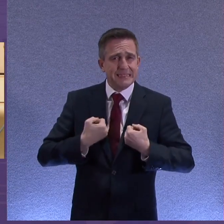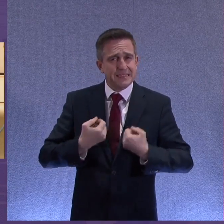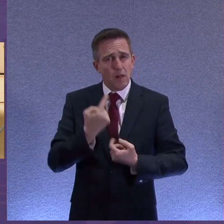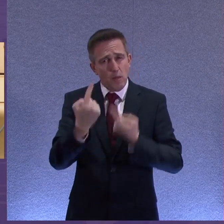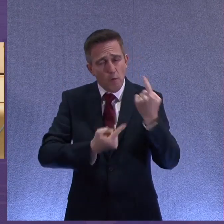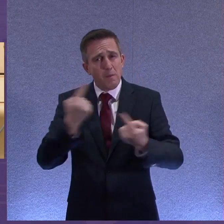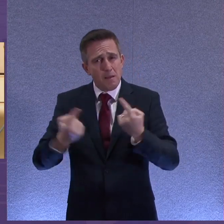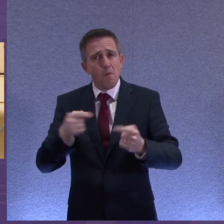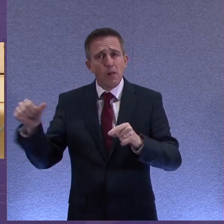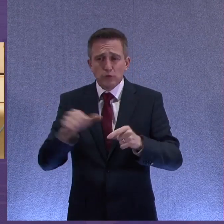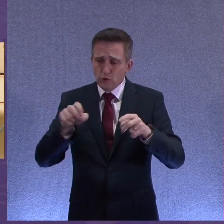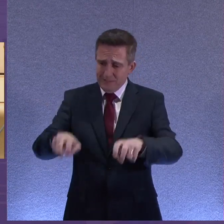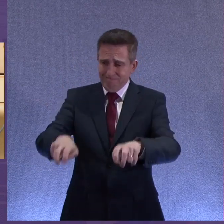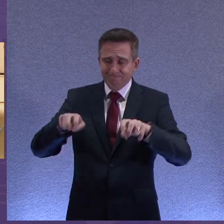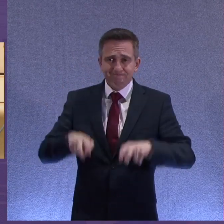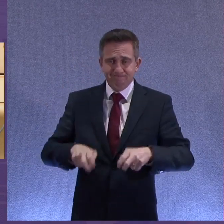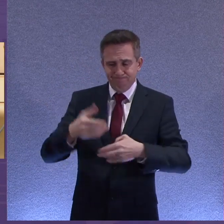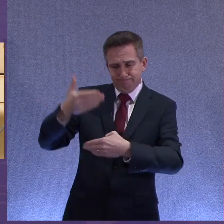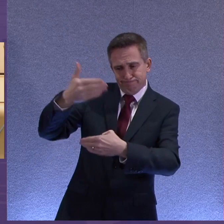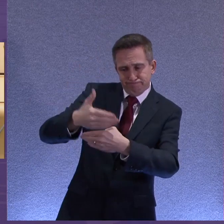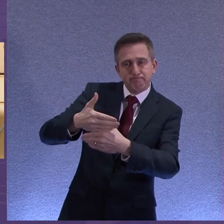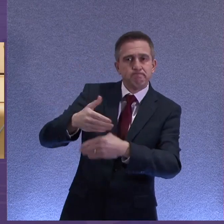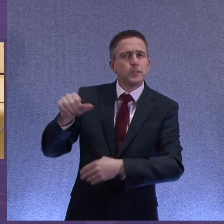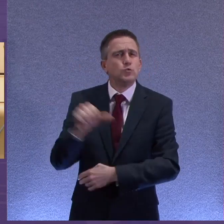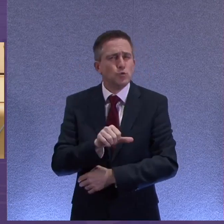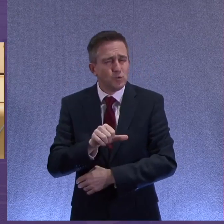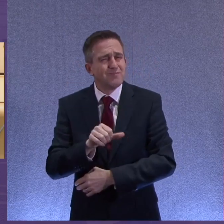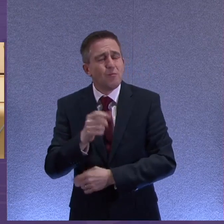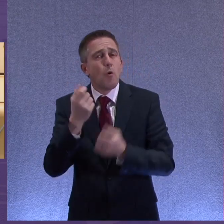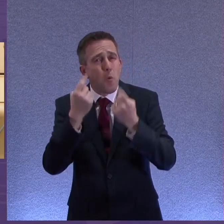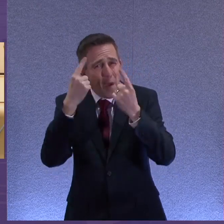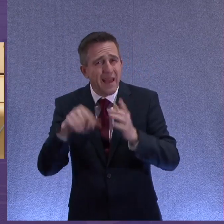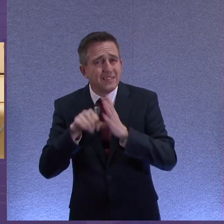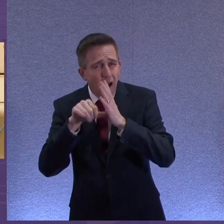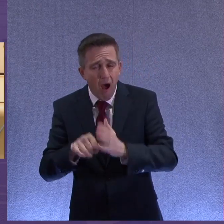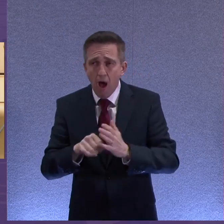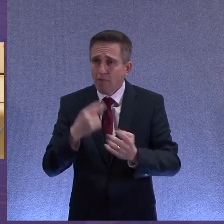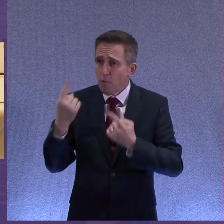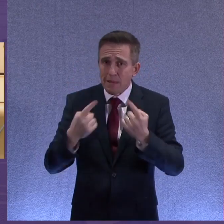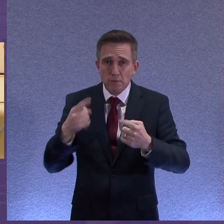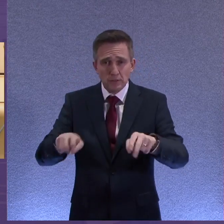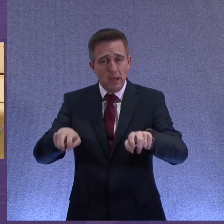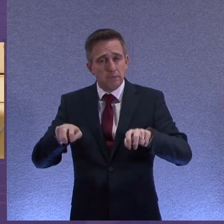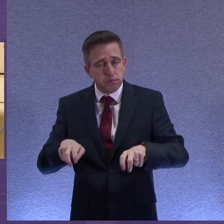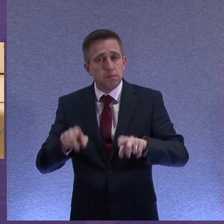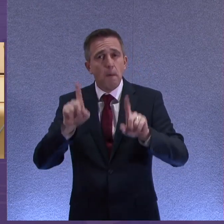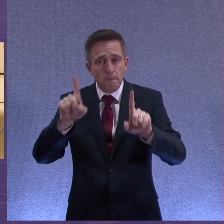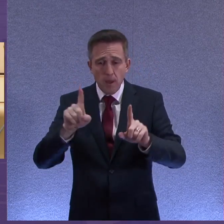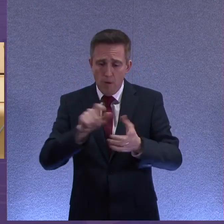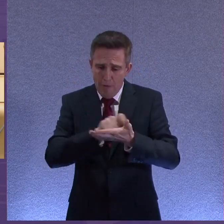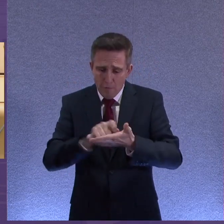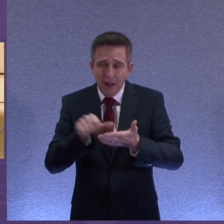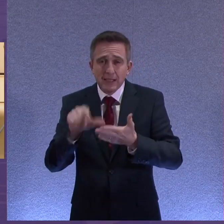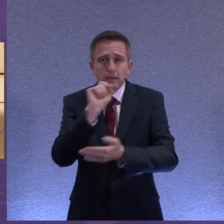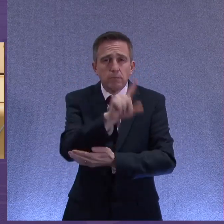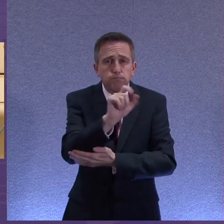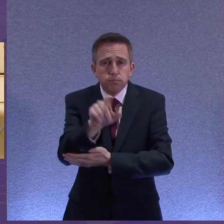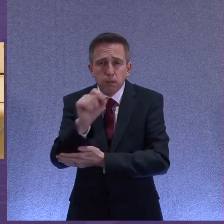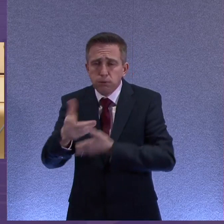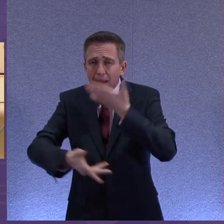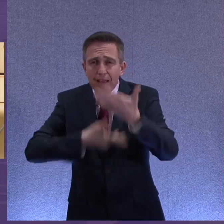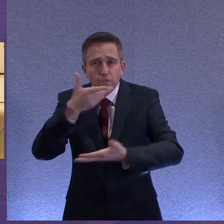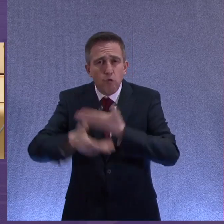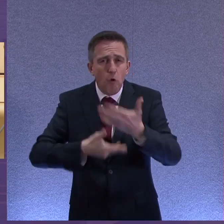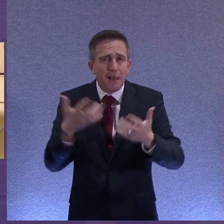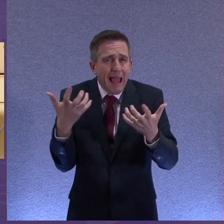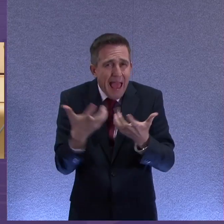is incredibly hard for them. We are therefore writing to these individuals, setting out what they and their families need